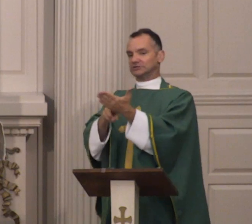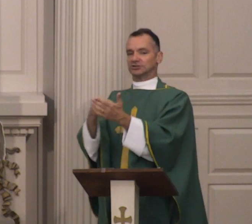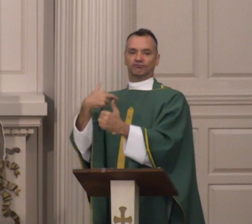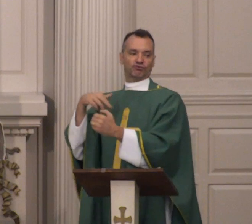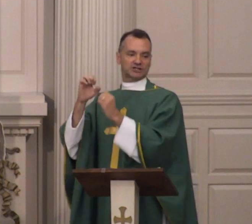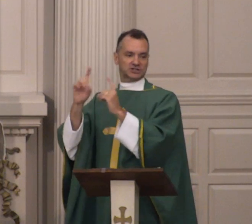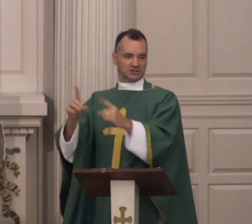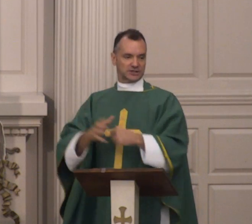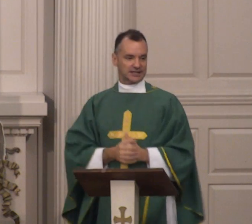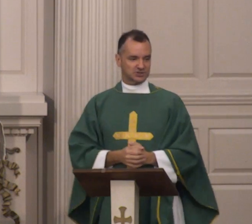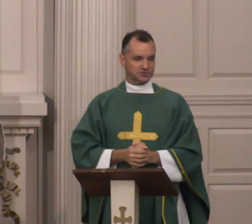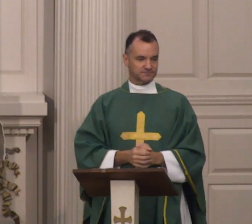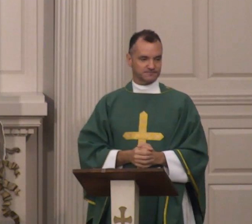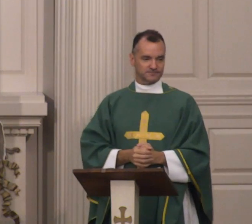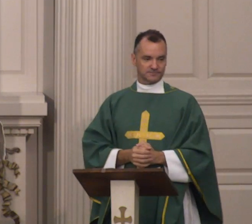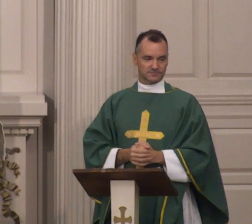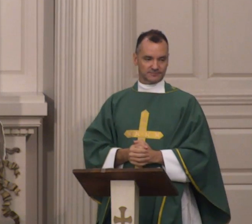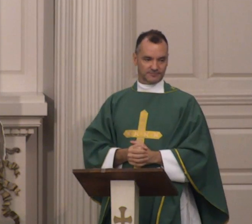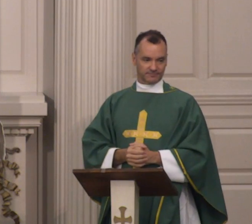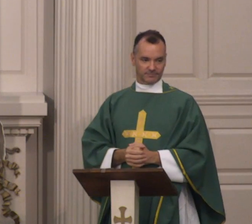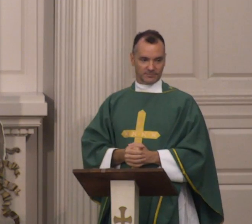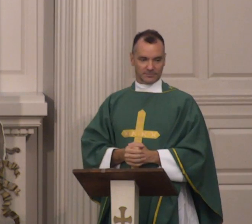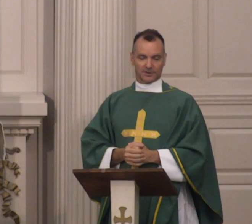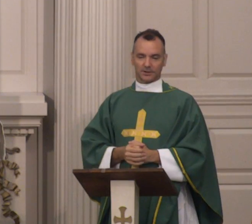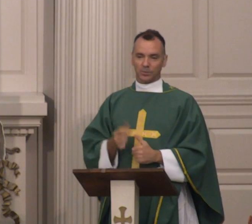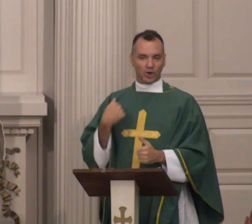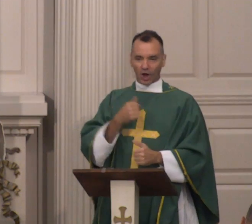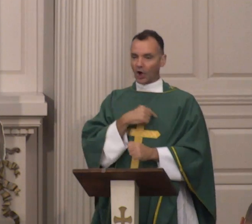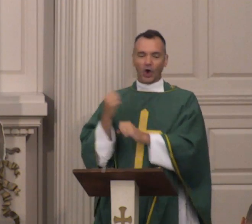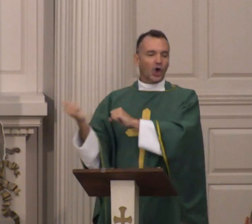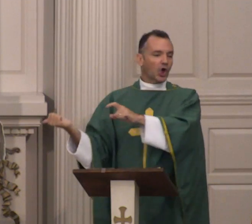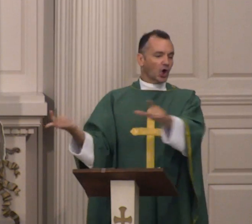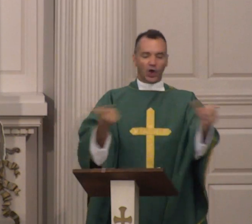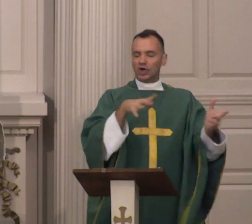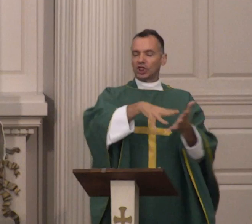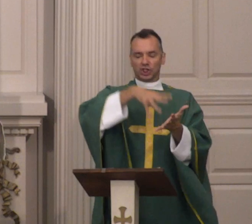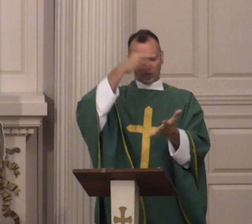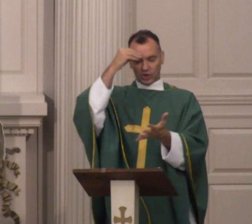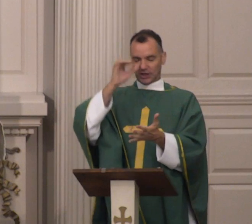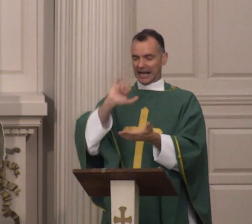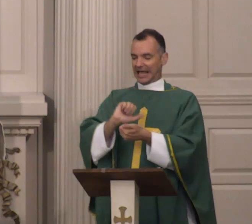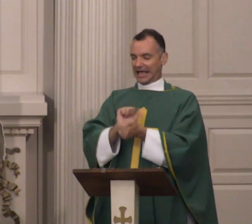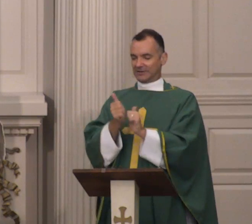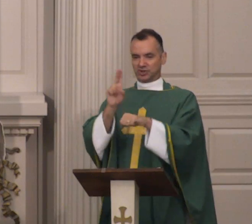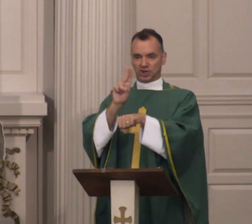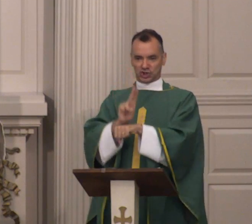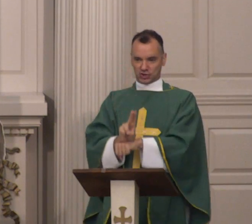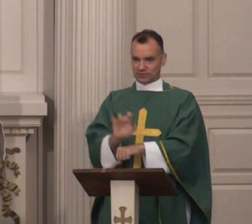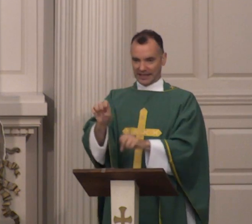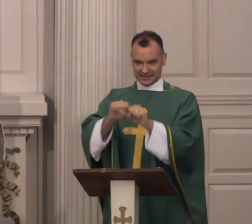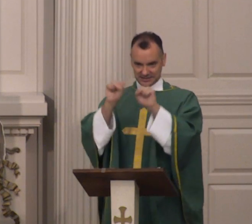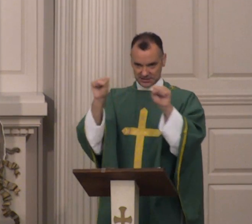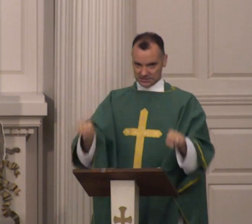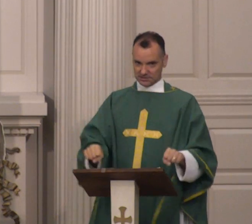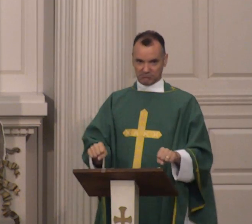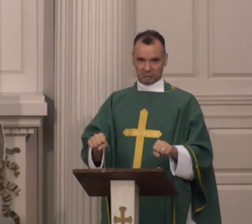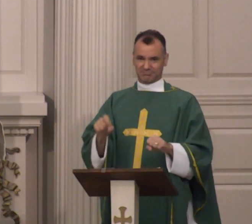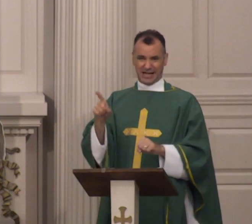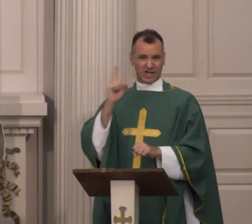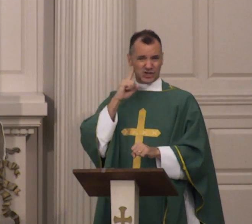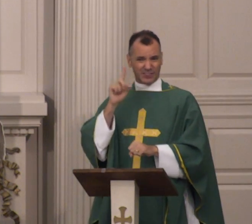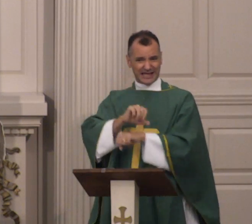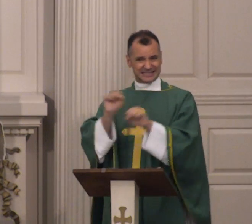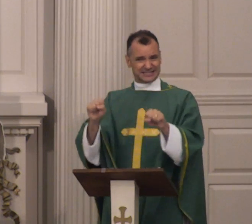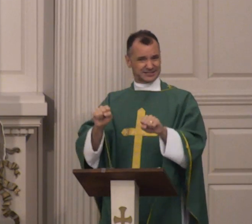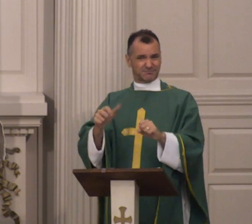You sign up for your account, it gets approved by us, and then you'll be able to go ahead and register for religious education class. We're all learning. If you need